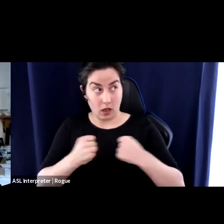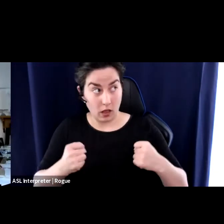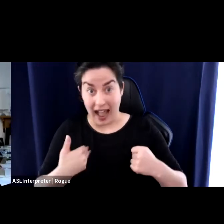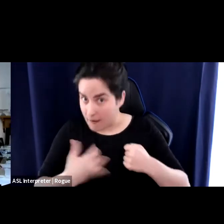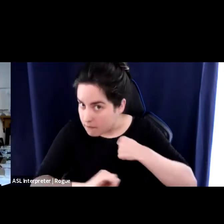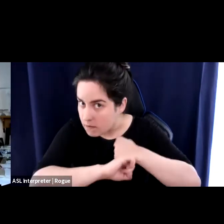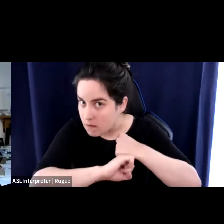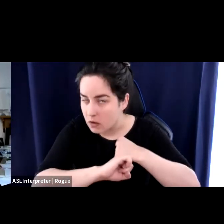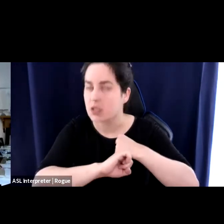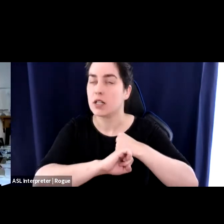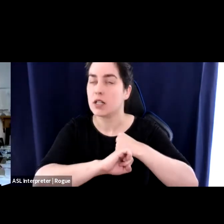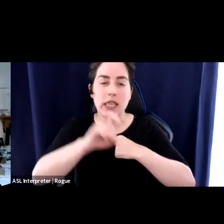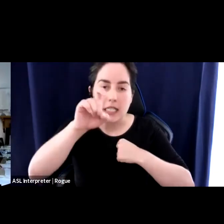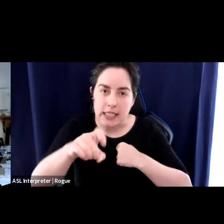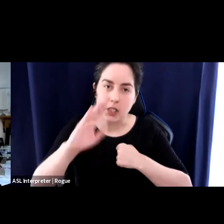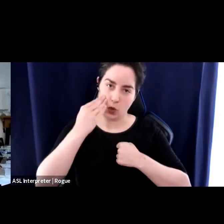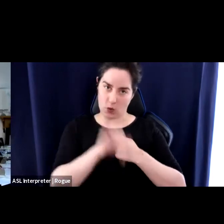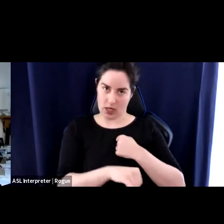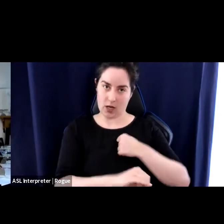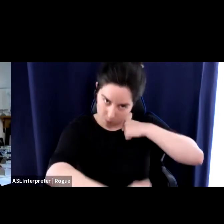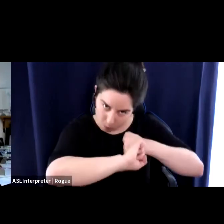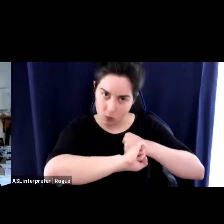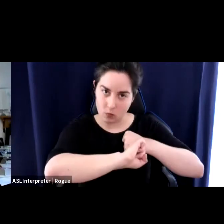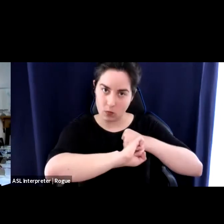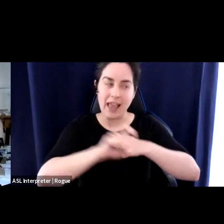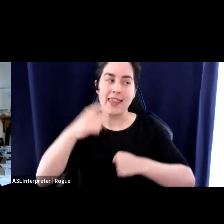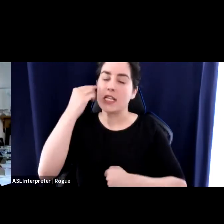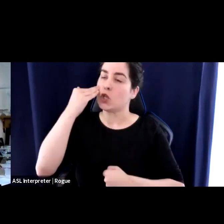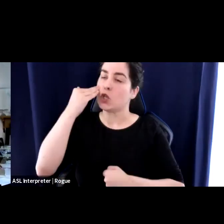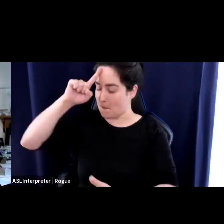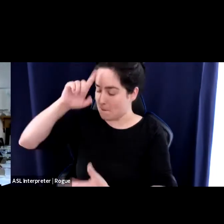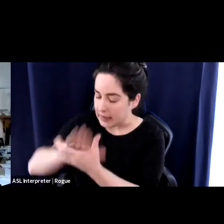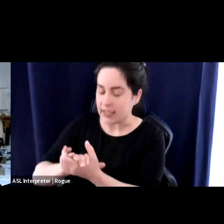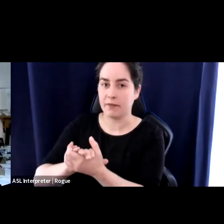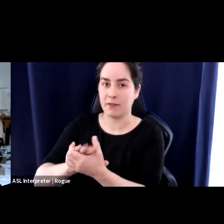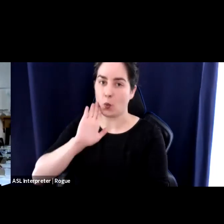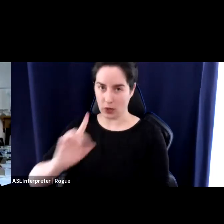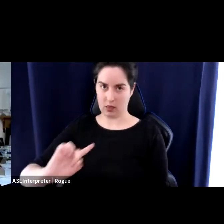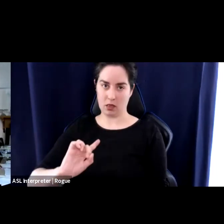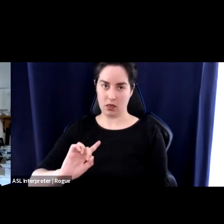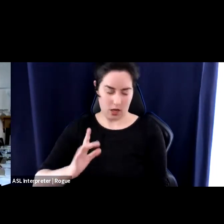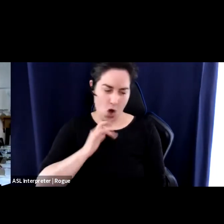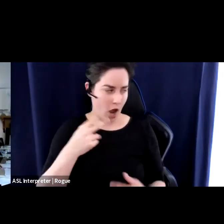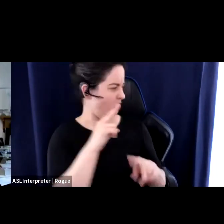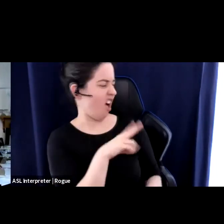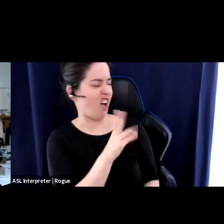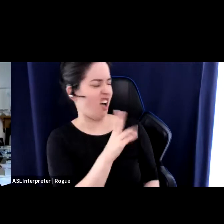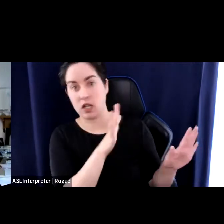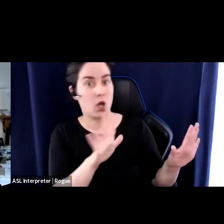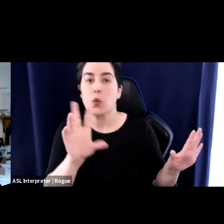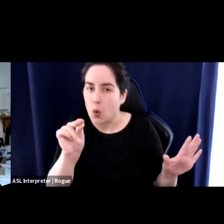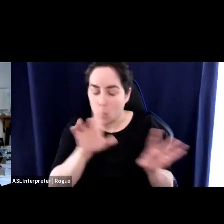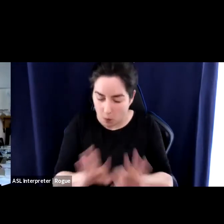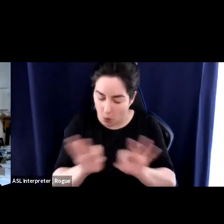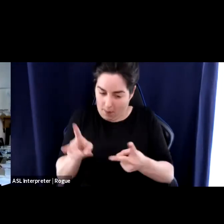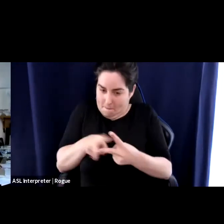will be believed. This is not something that we can take for granted, as these Supreme Court cases have established.